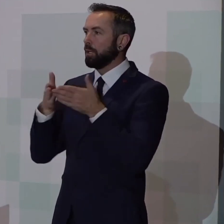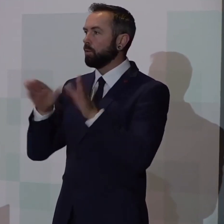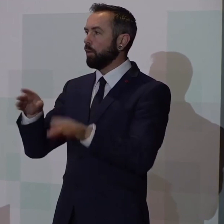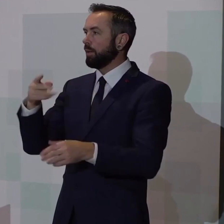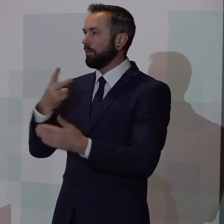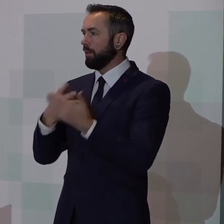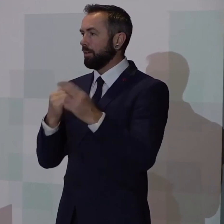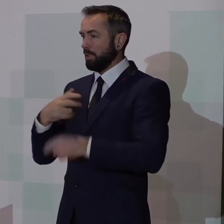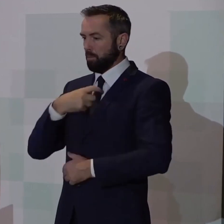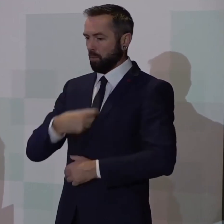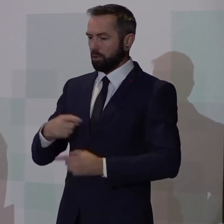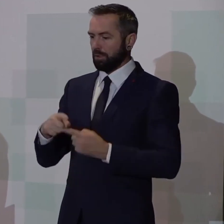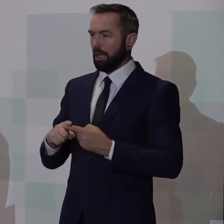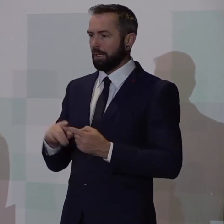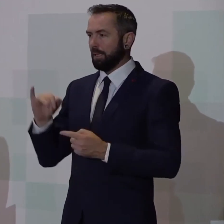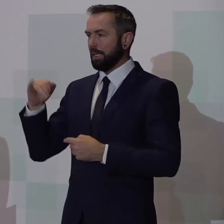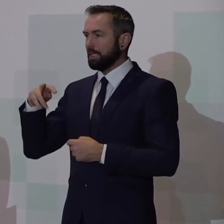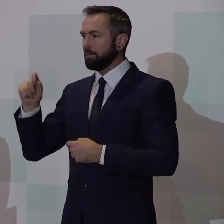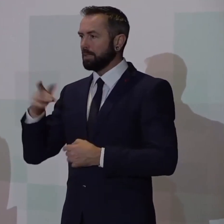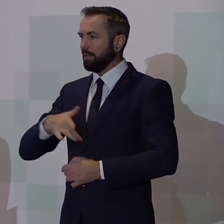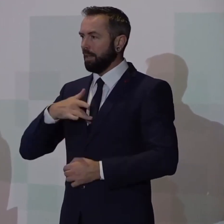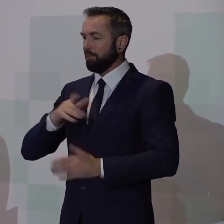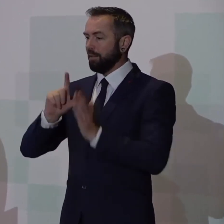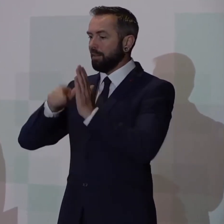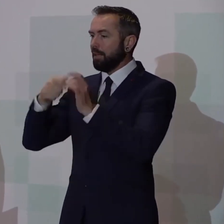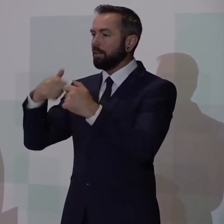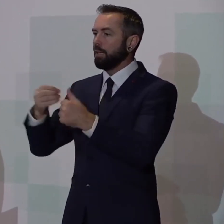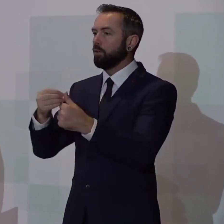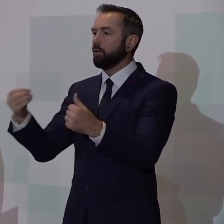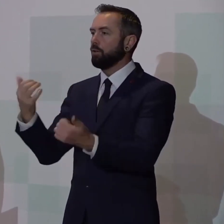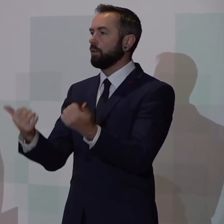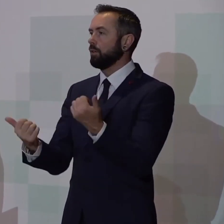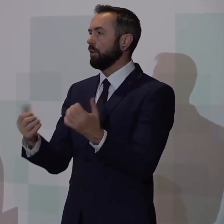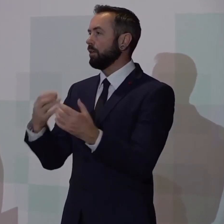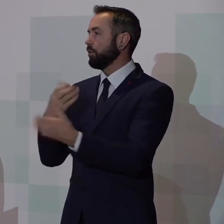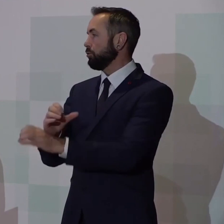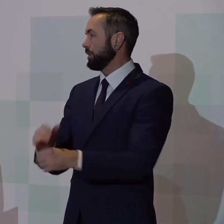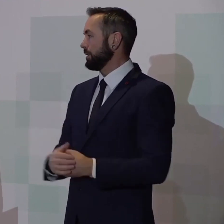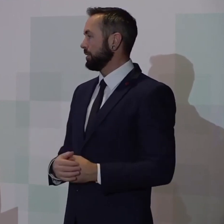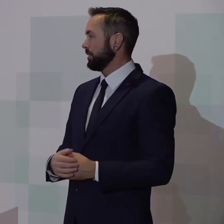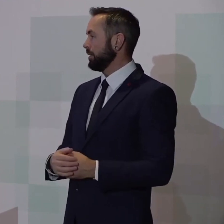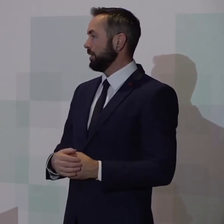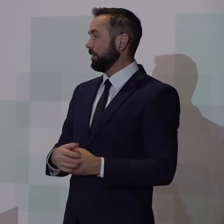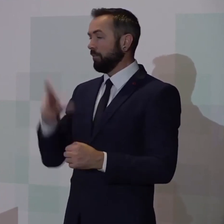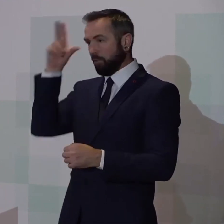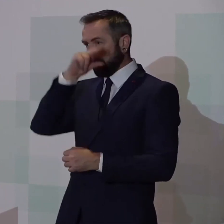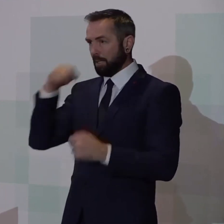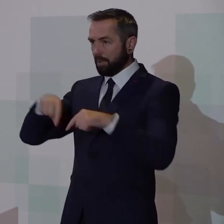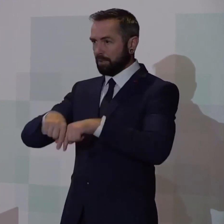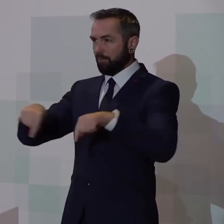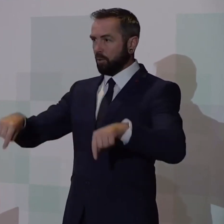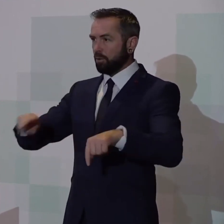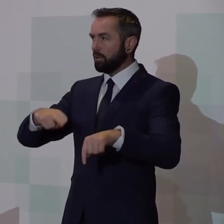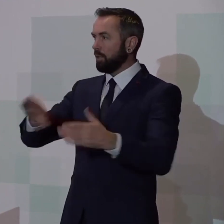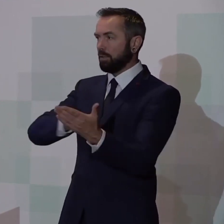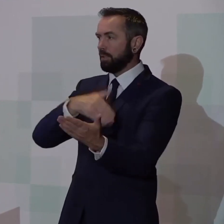personal and intimate life much later than other countries. Divorce, for instance, was not legalised